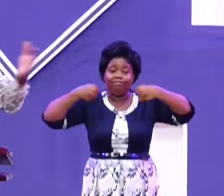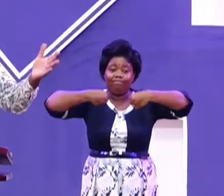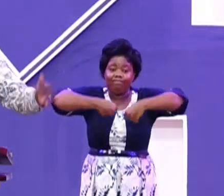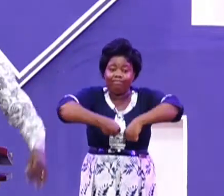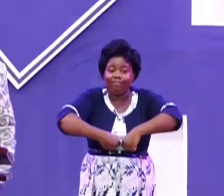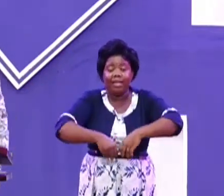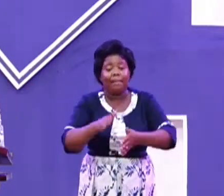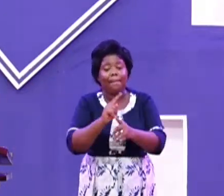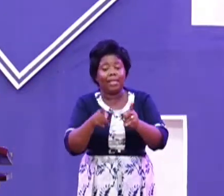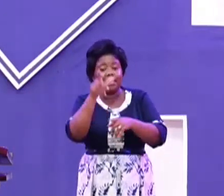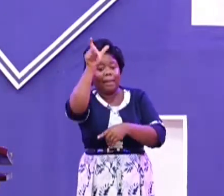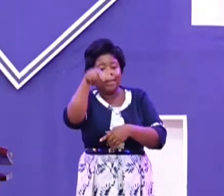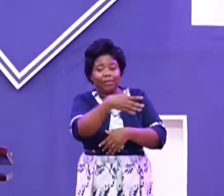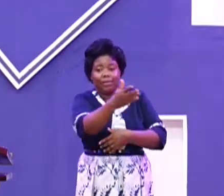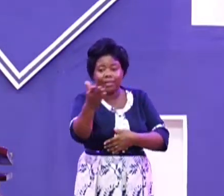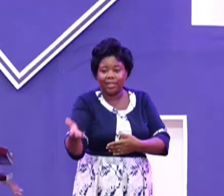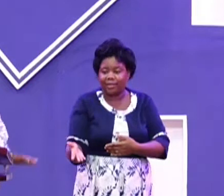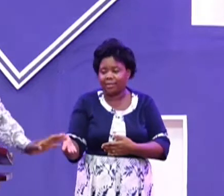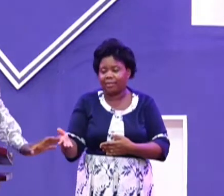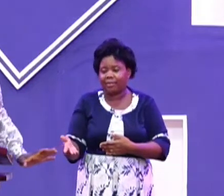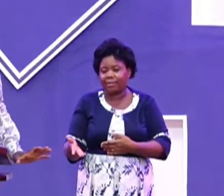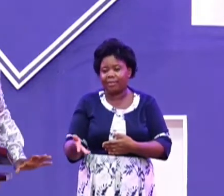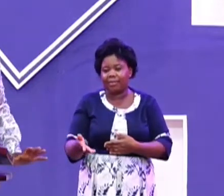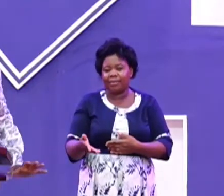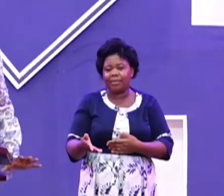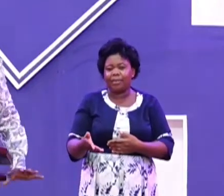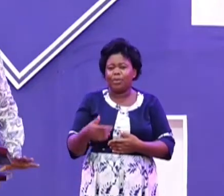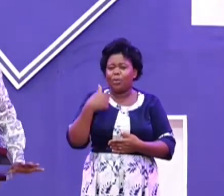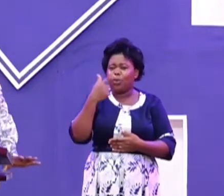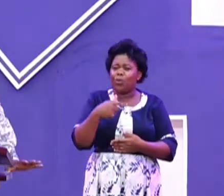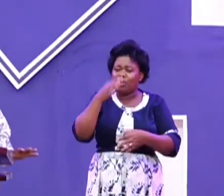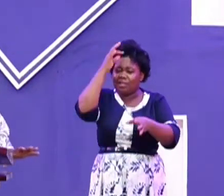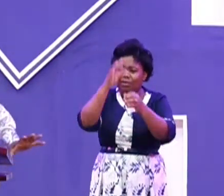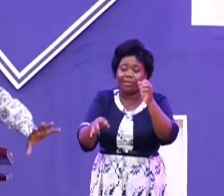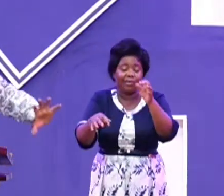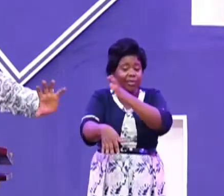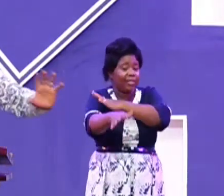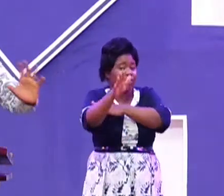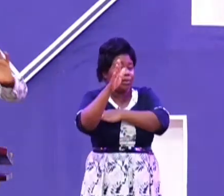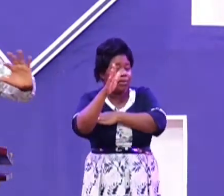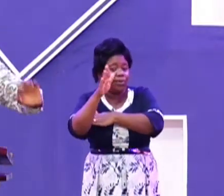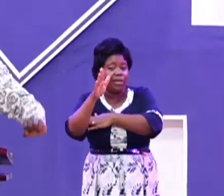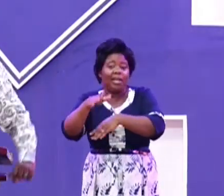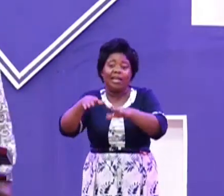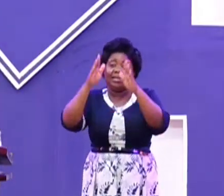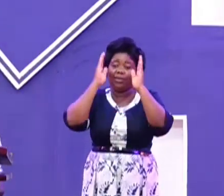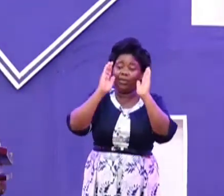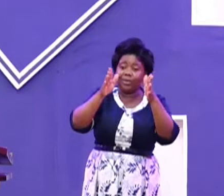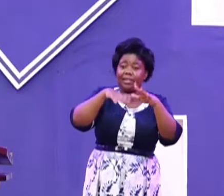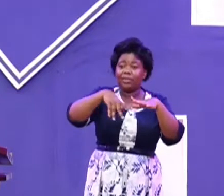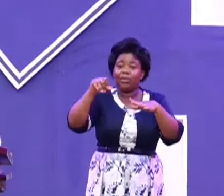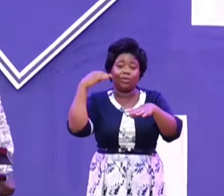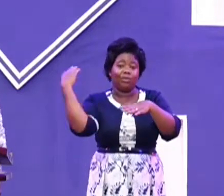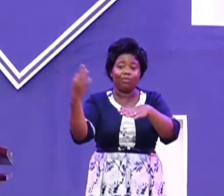And you are Uganda. There is a brethren. Are faithful in Biaka Tonda. They are faithful in God. They are always on